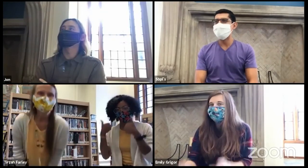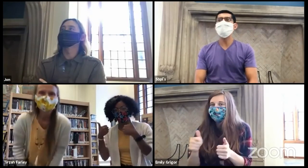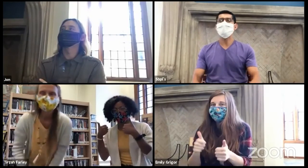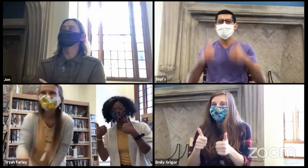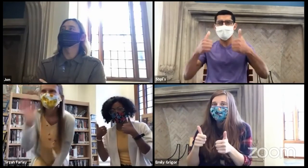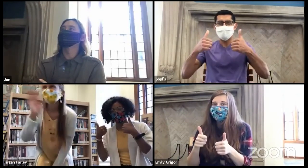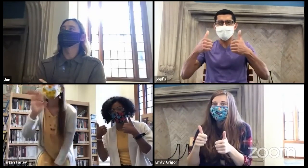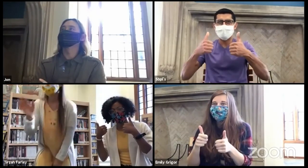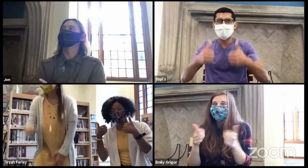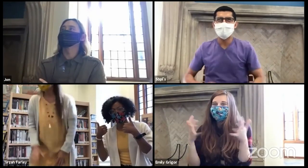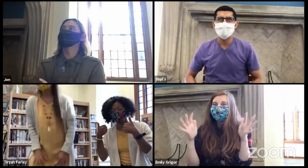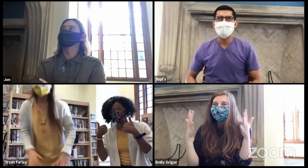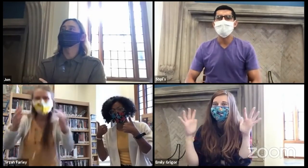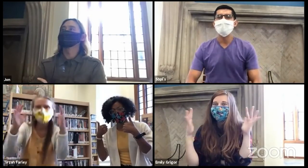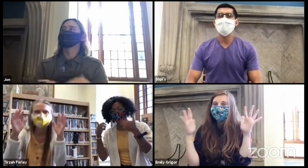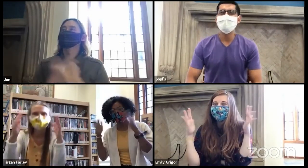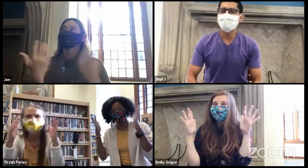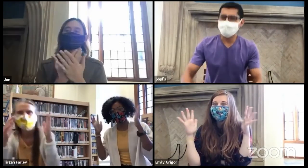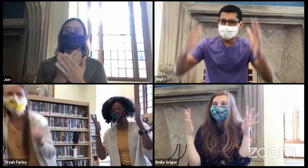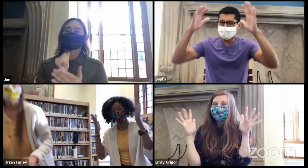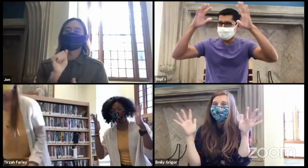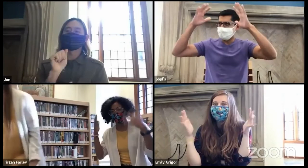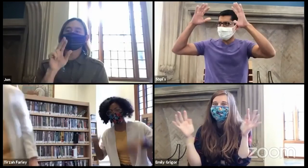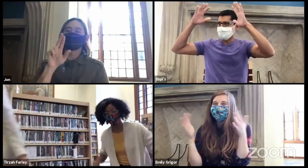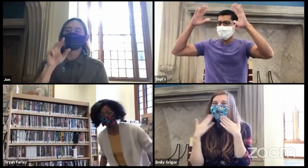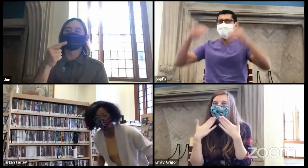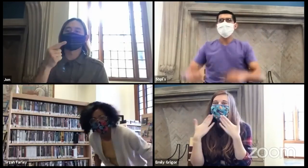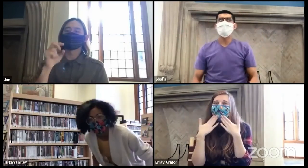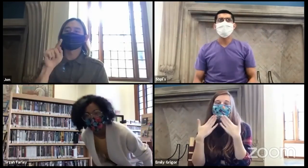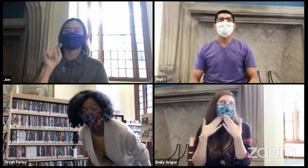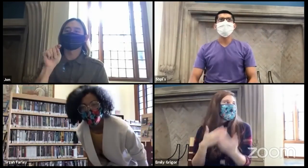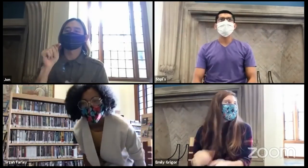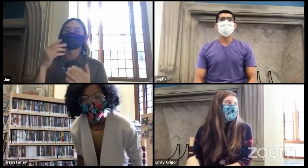involved. Thank you. Thank you, August.